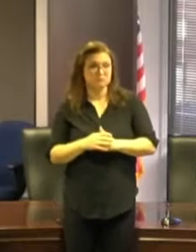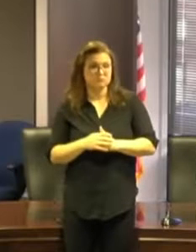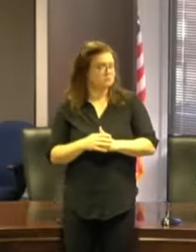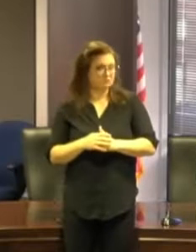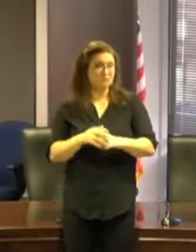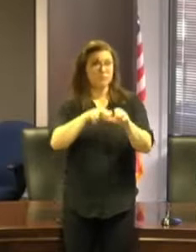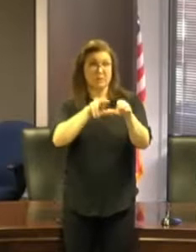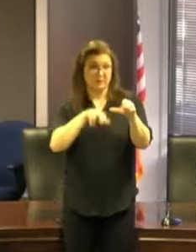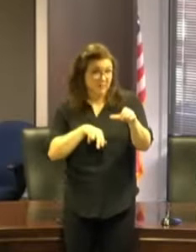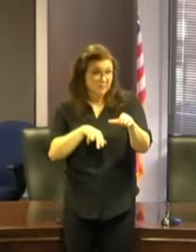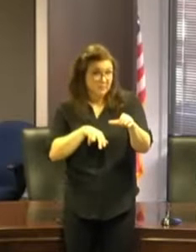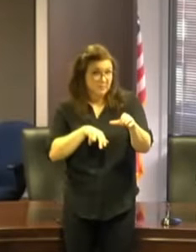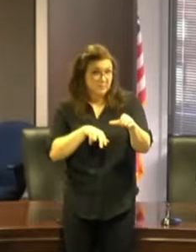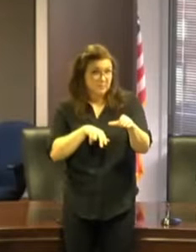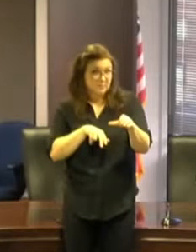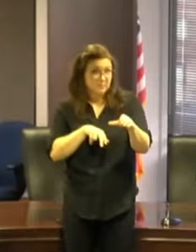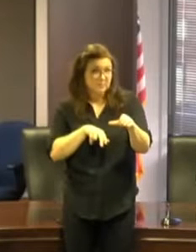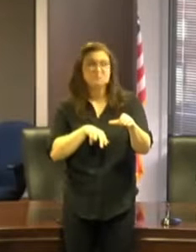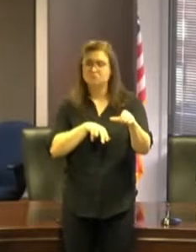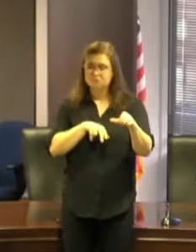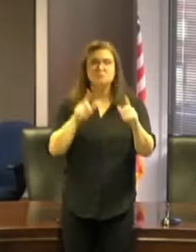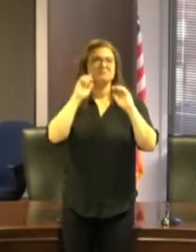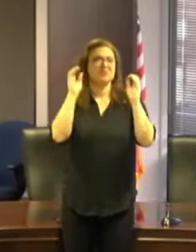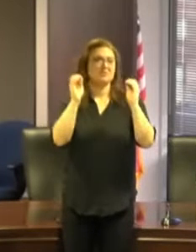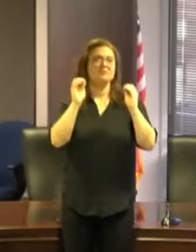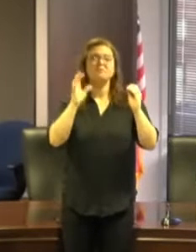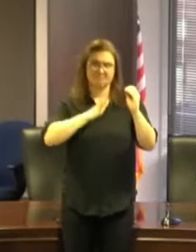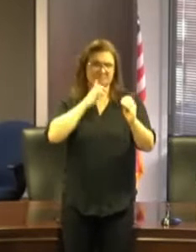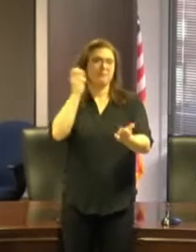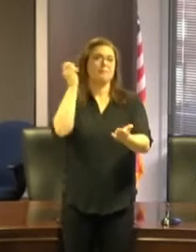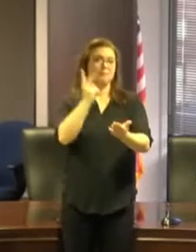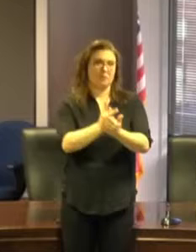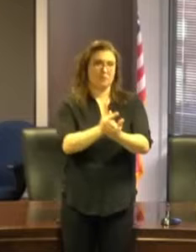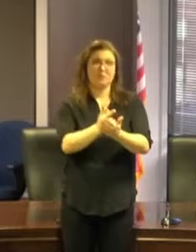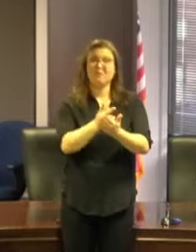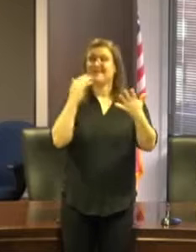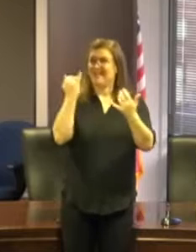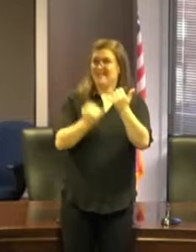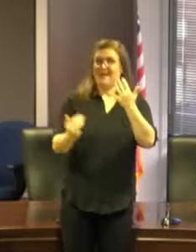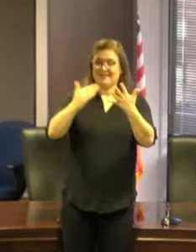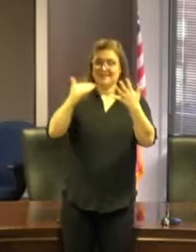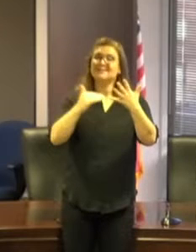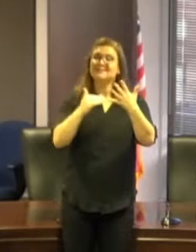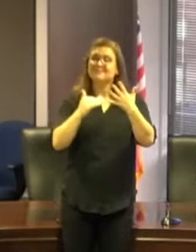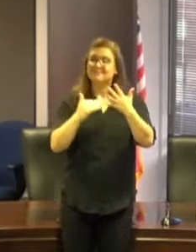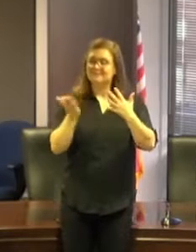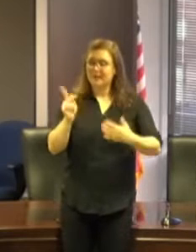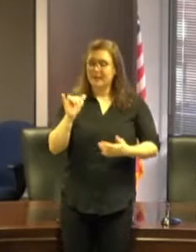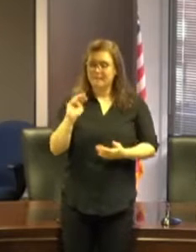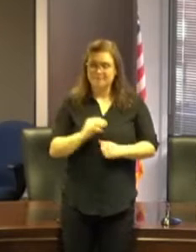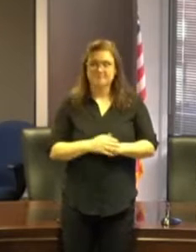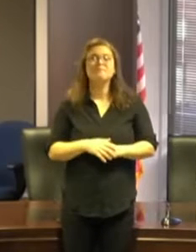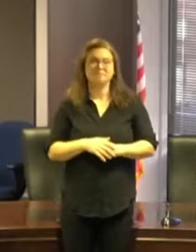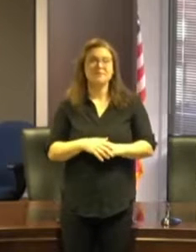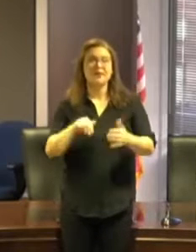Abstaining? Hearing none, it is. And Kim, you may proceed to your final item. Okay, the final item